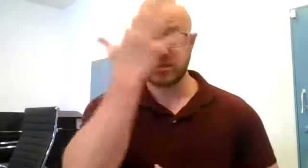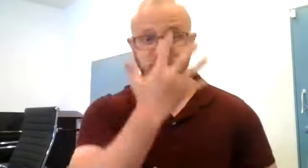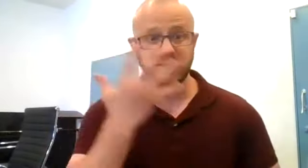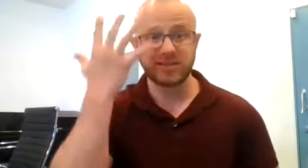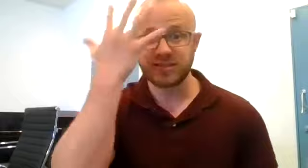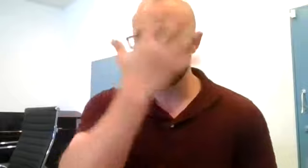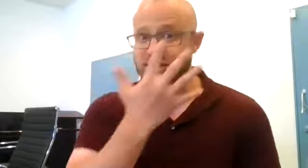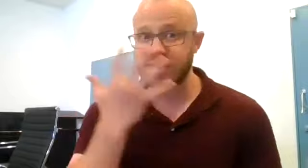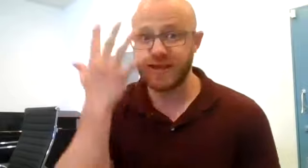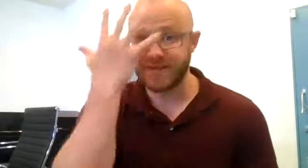This is face.